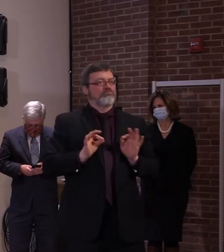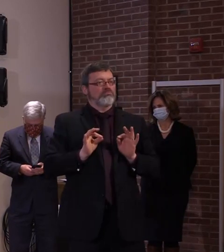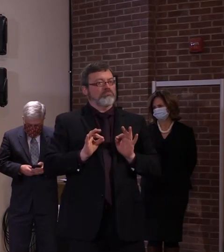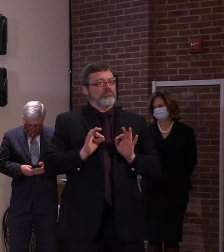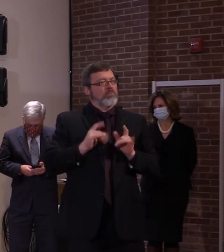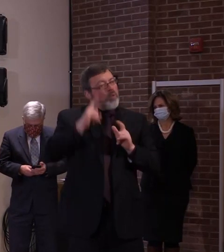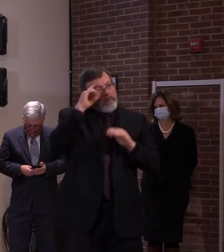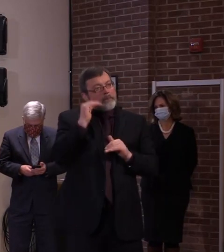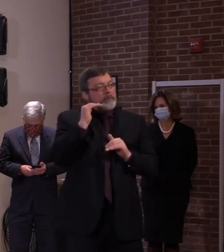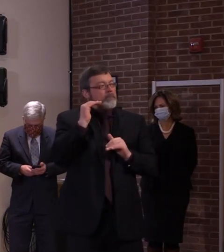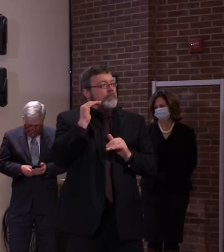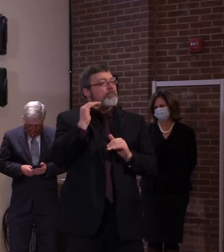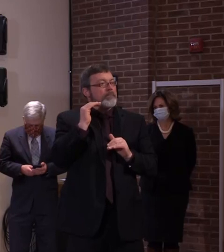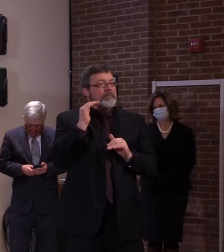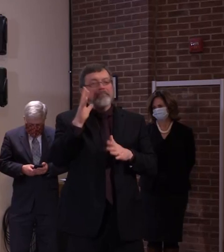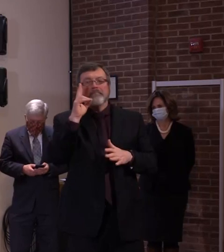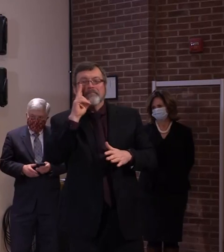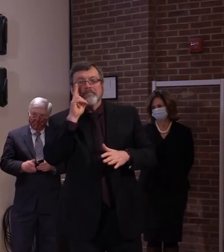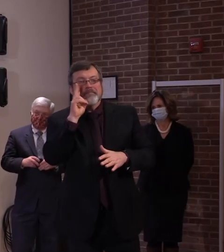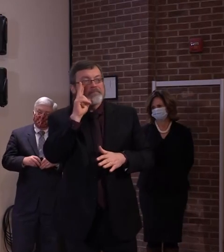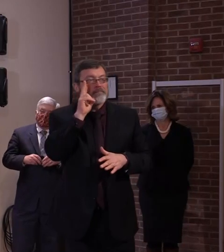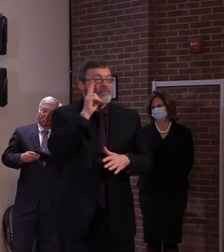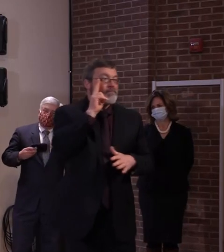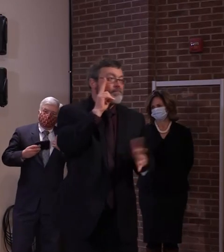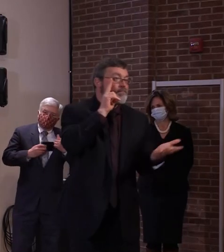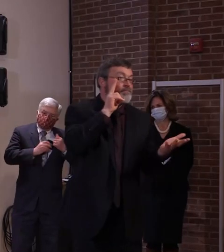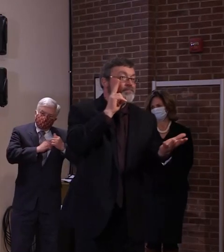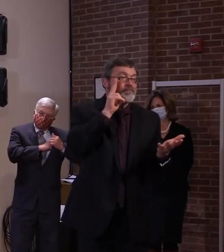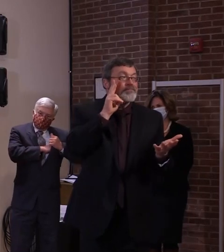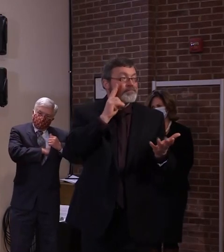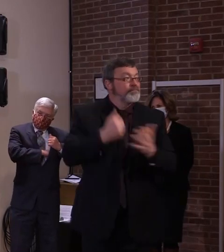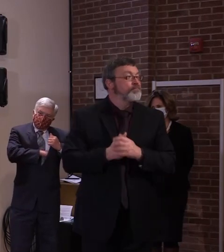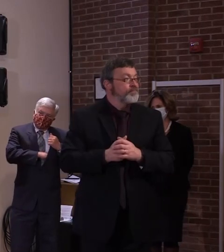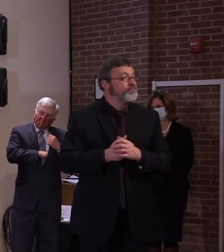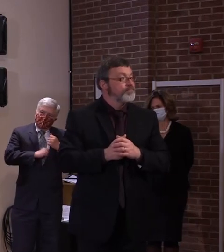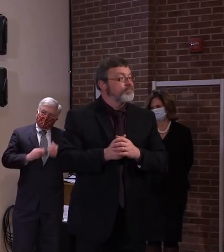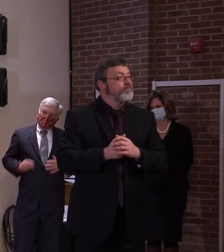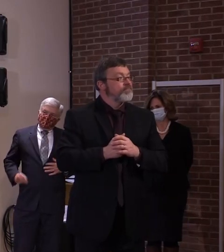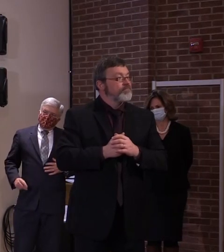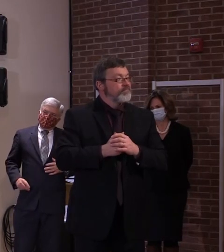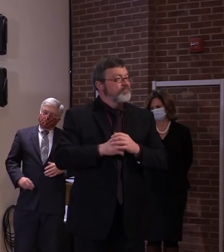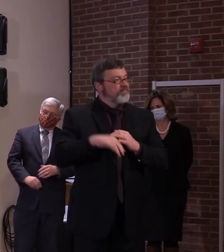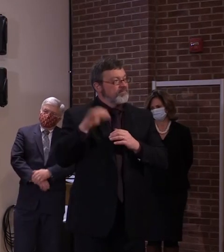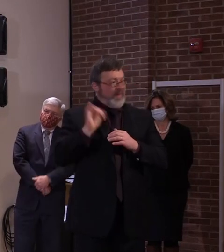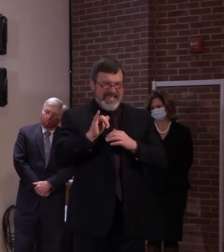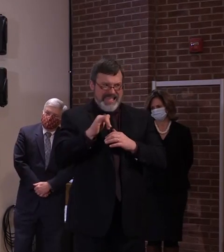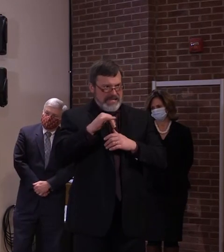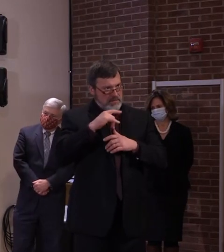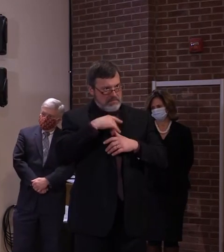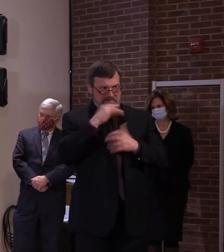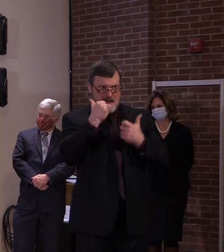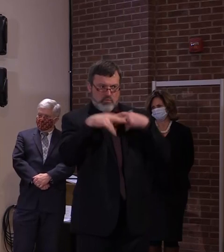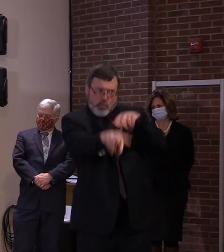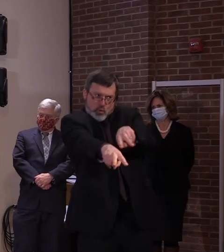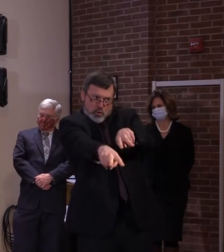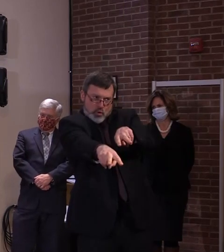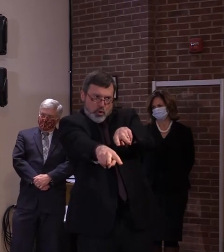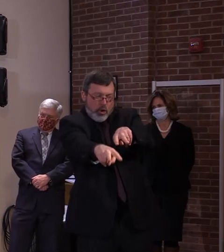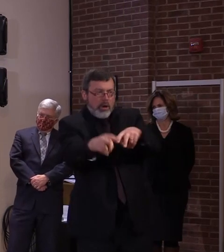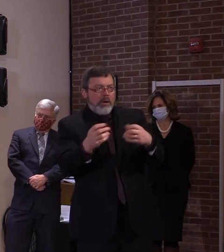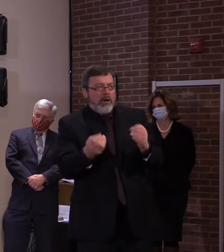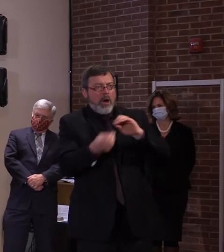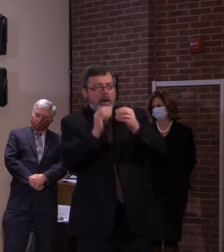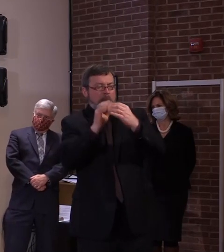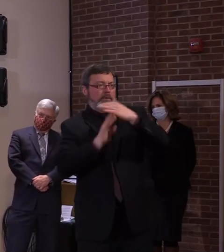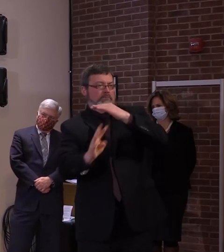have focused like a laser on our hospitalizations, protecting our healthcare system, and that's what we'll continue to do.